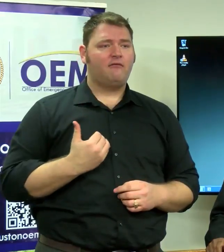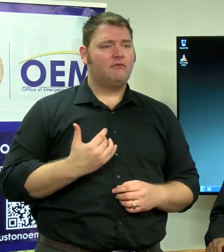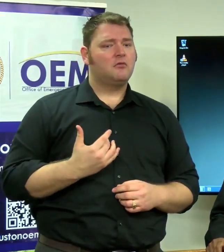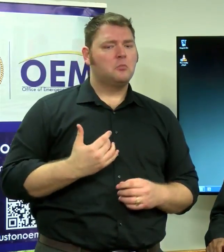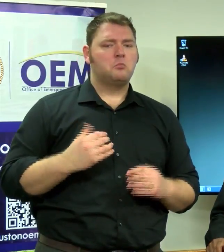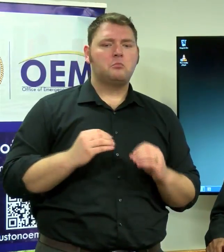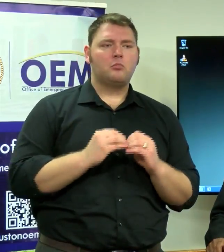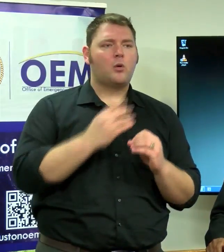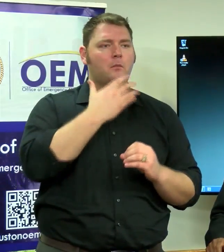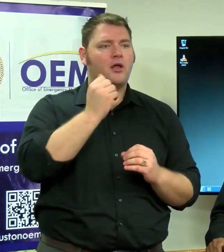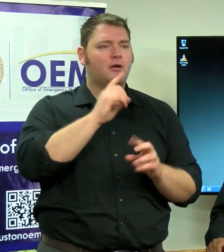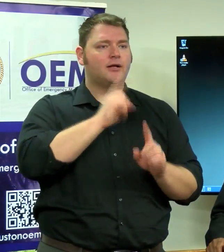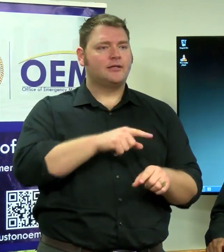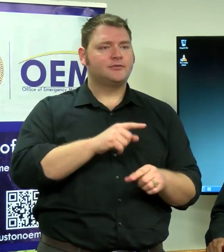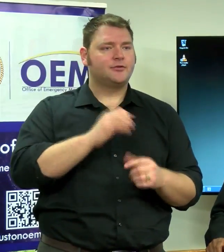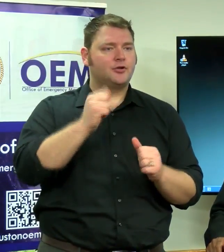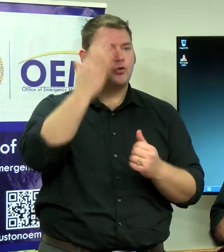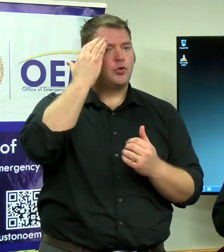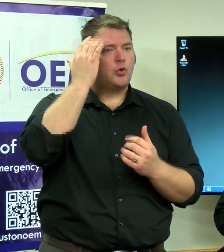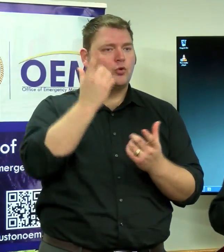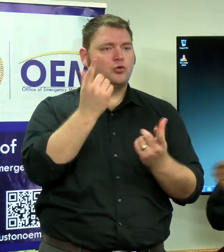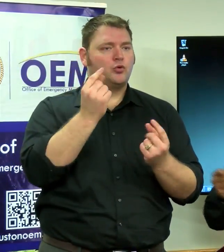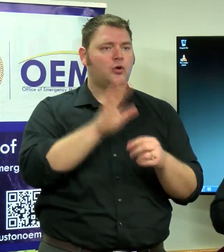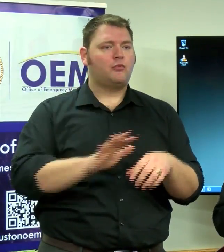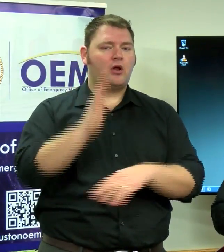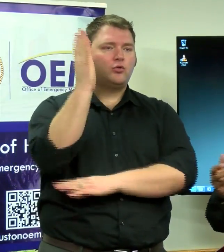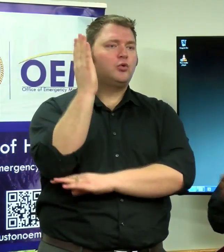noon. But they're doing their best to try to